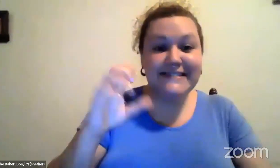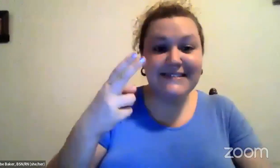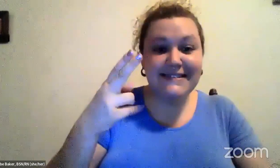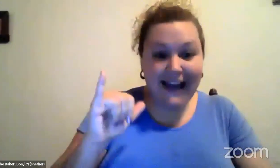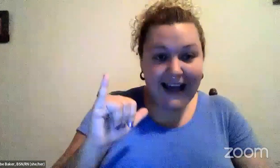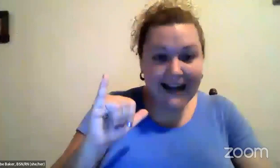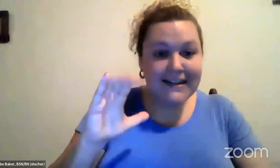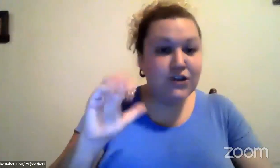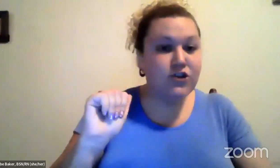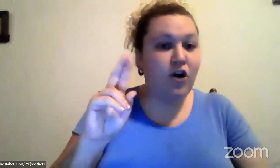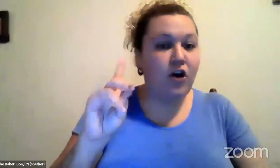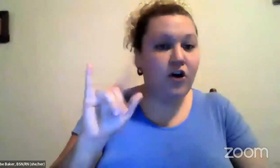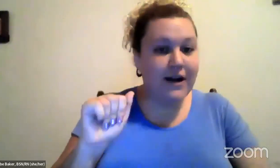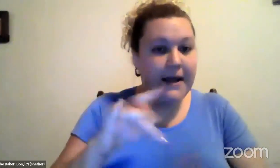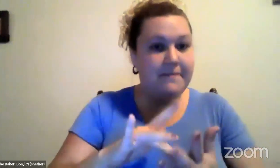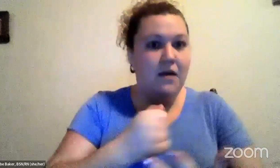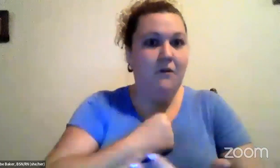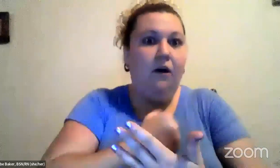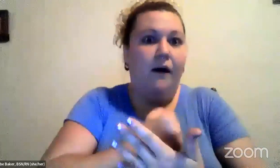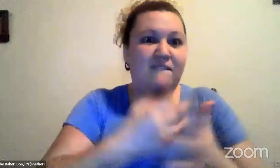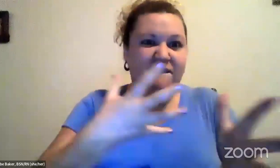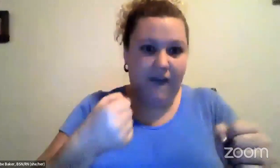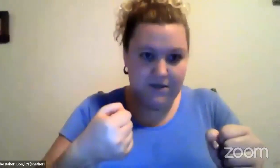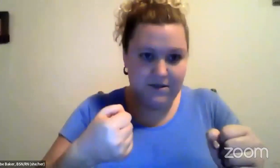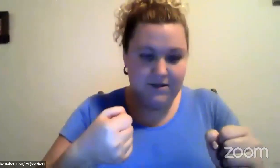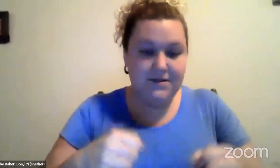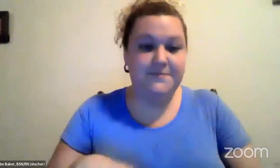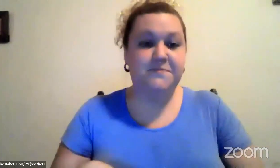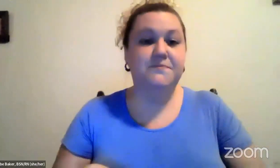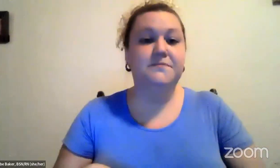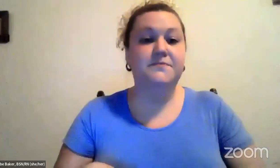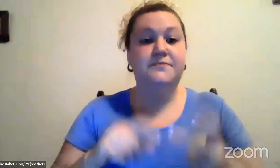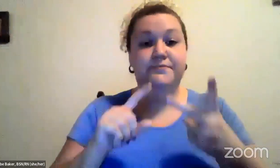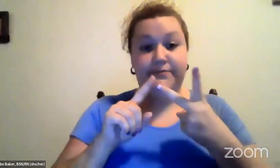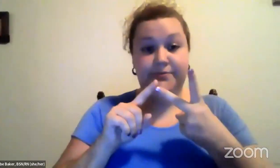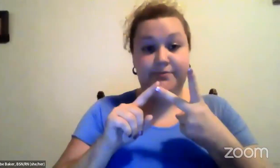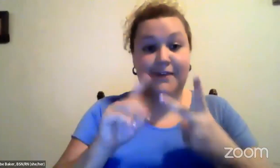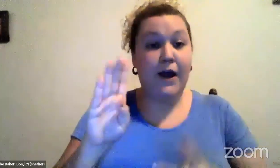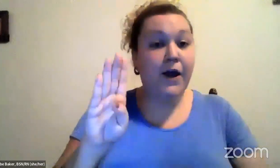fast. So tachycardia means your heart is beating really quickly.